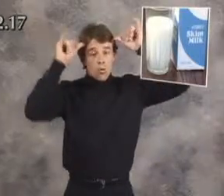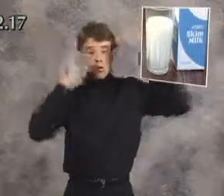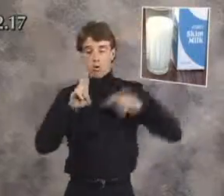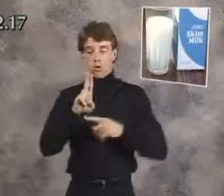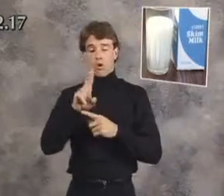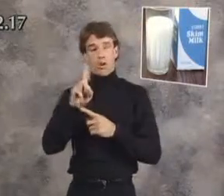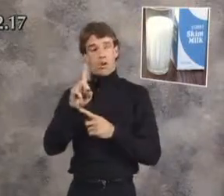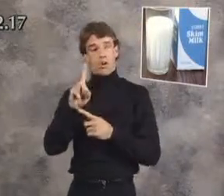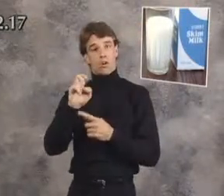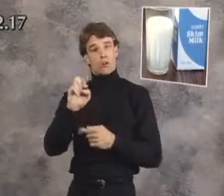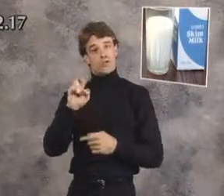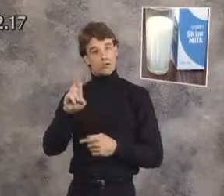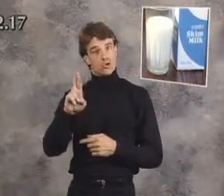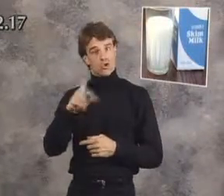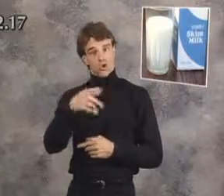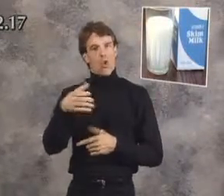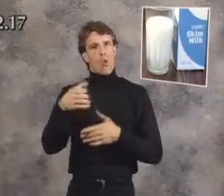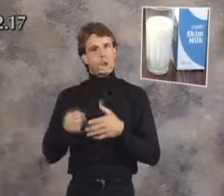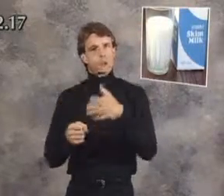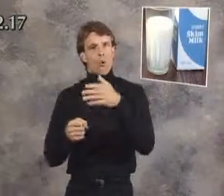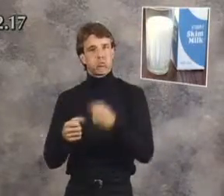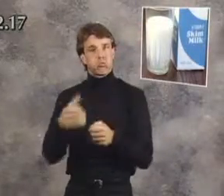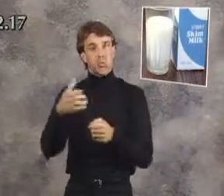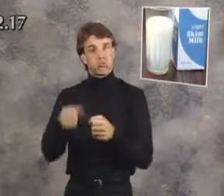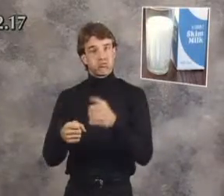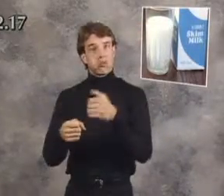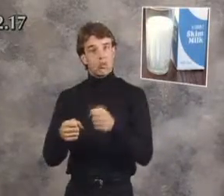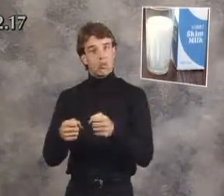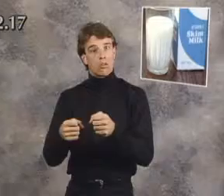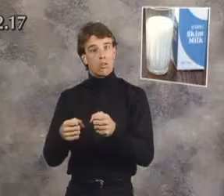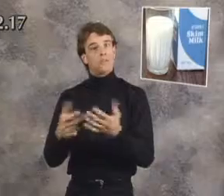This reflects the activity of milking a cow.